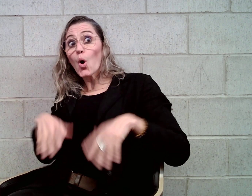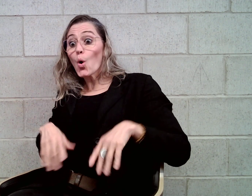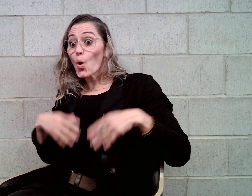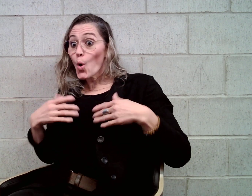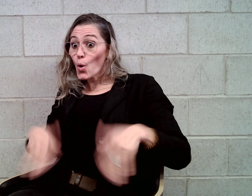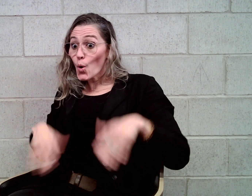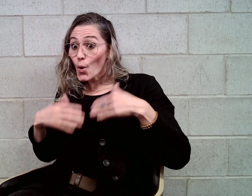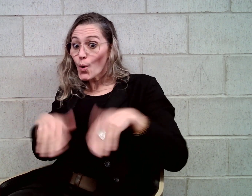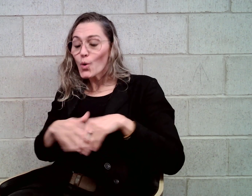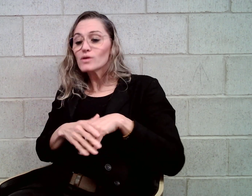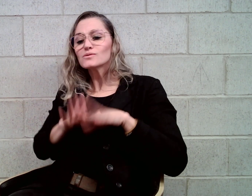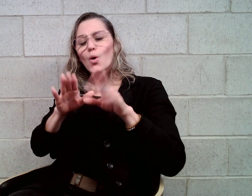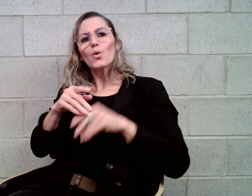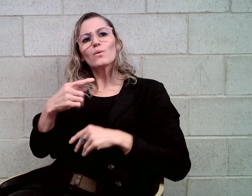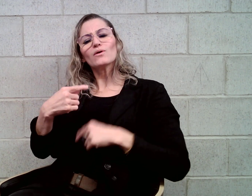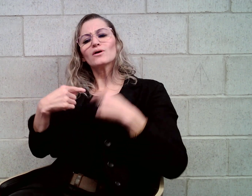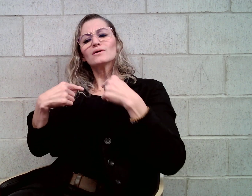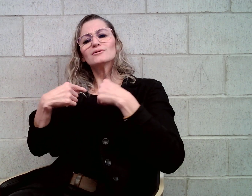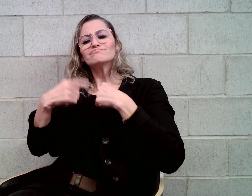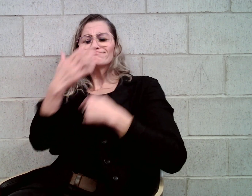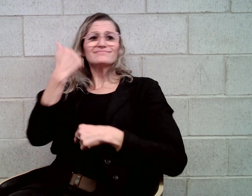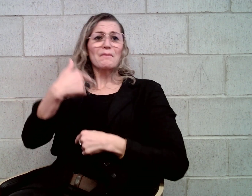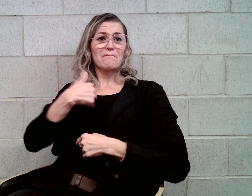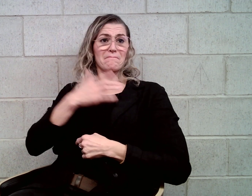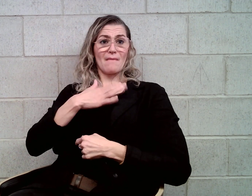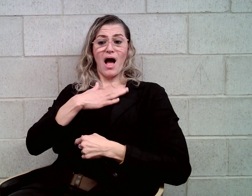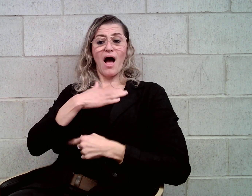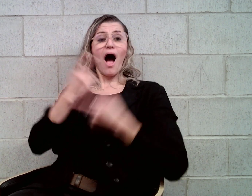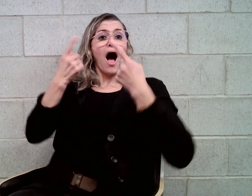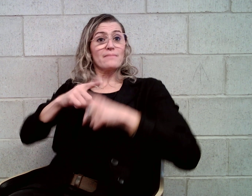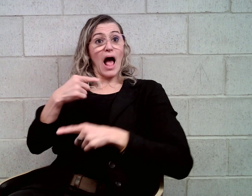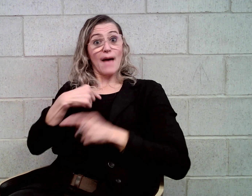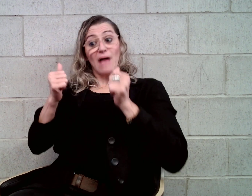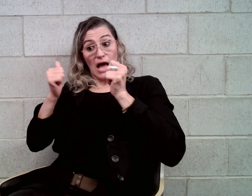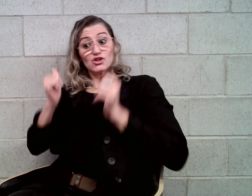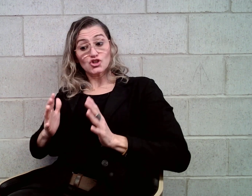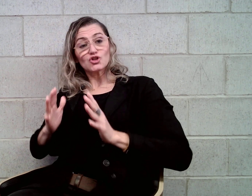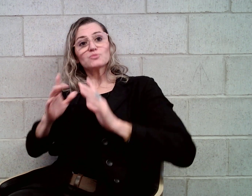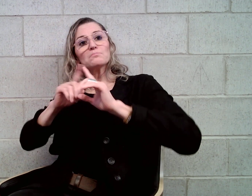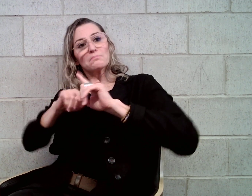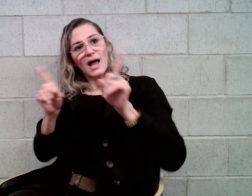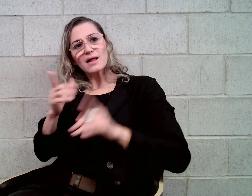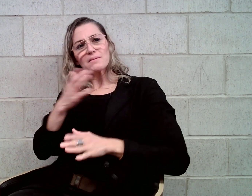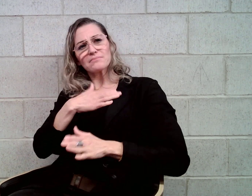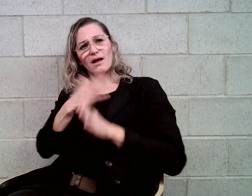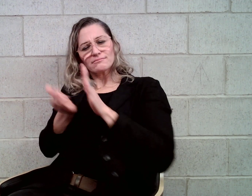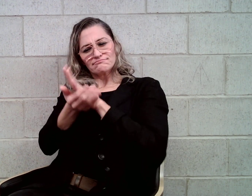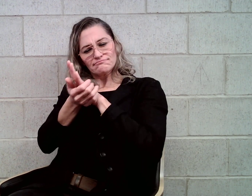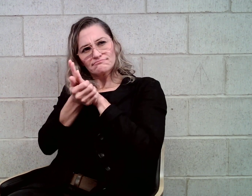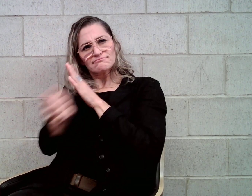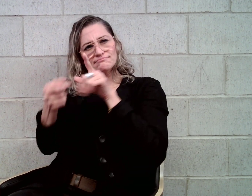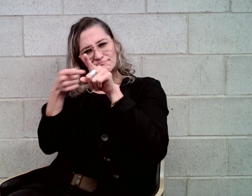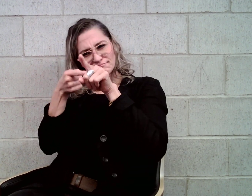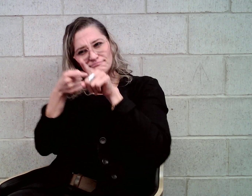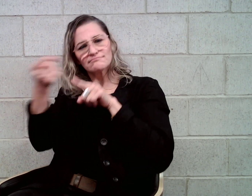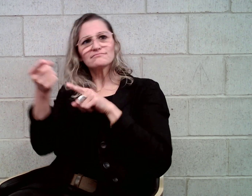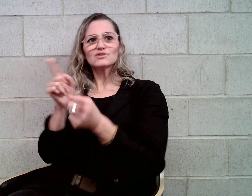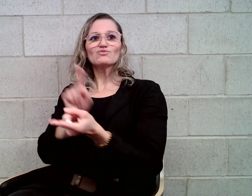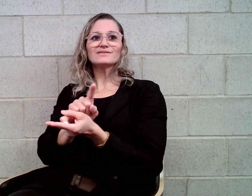wanted, as director, this text to be conveyed. And as it happens, I am an actor,